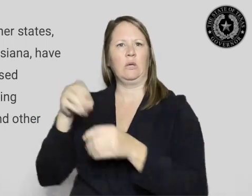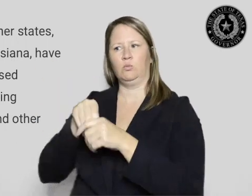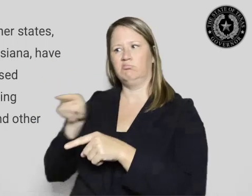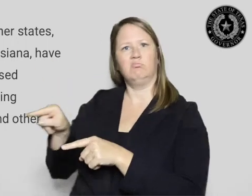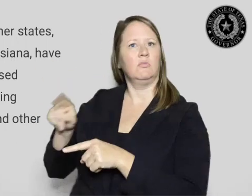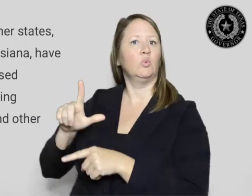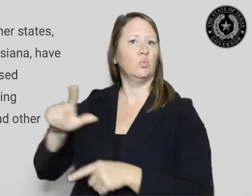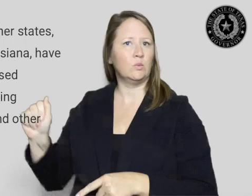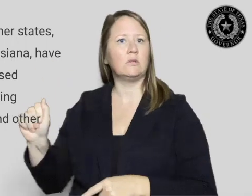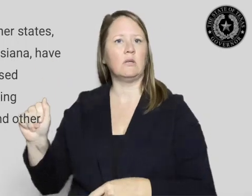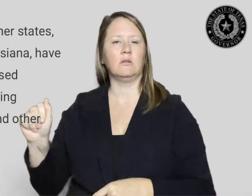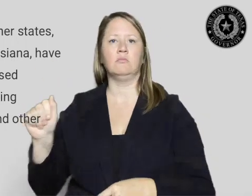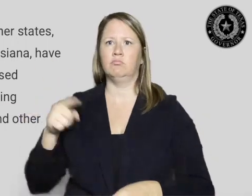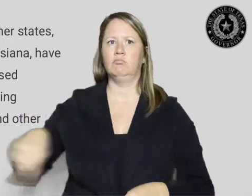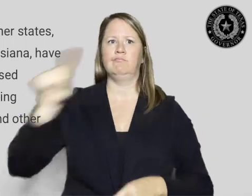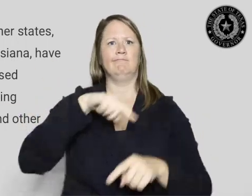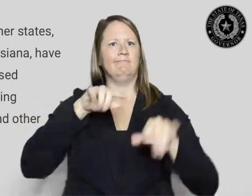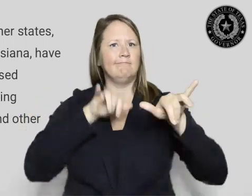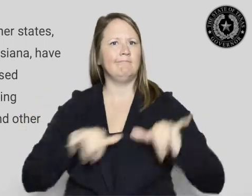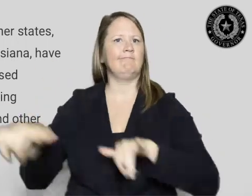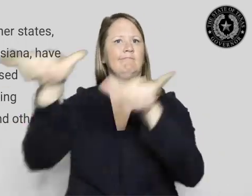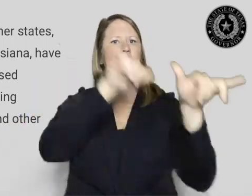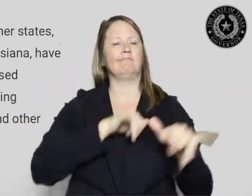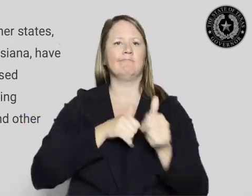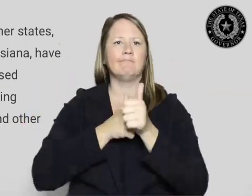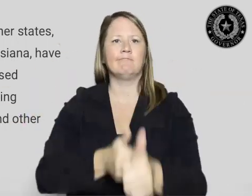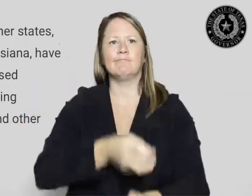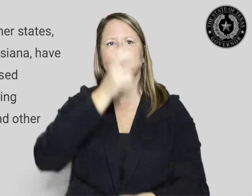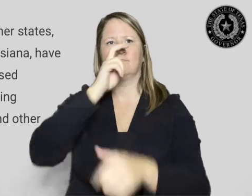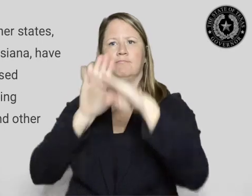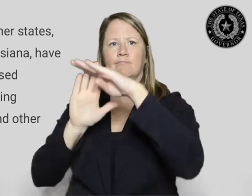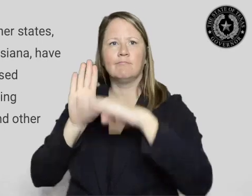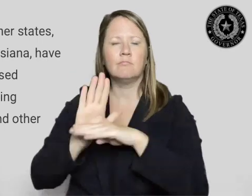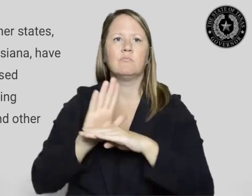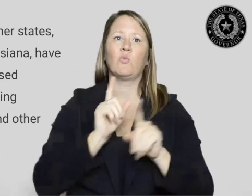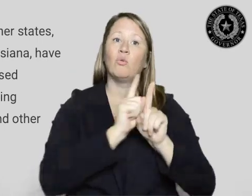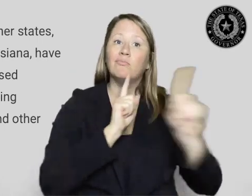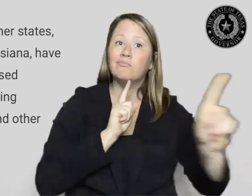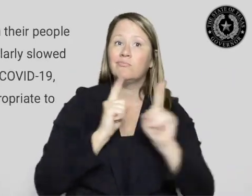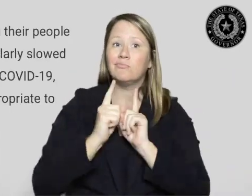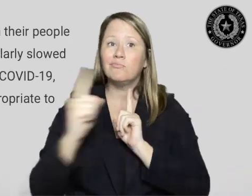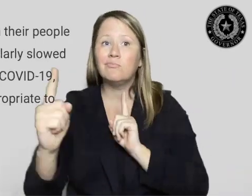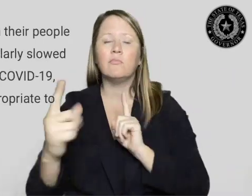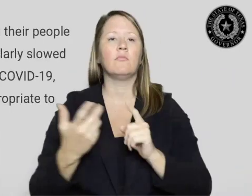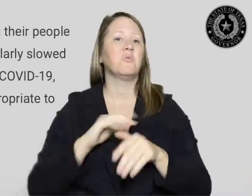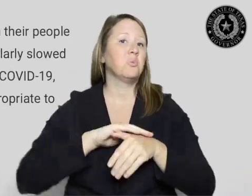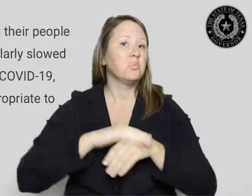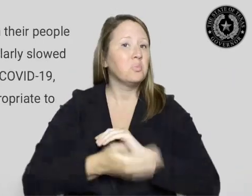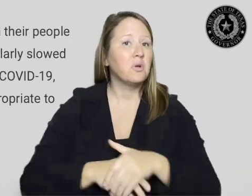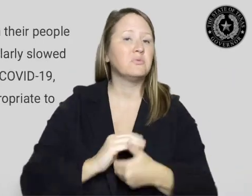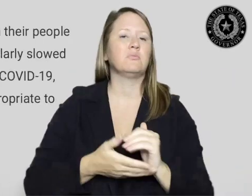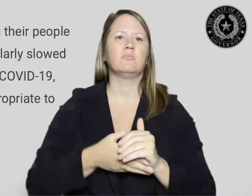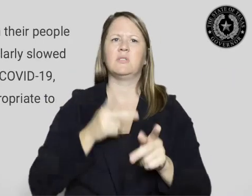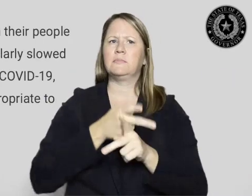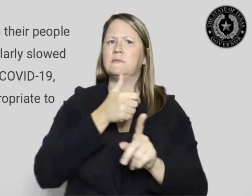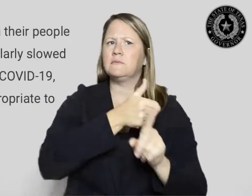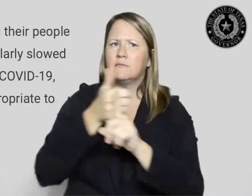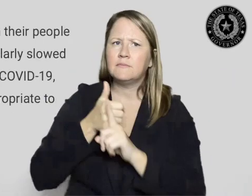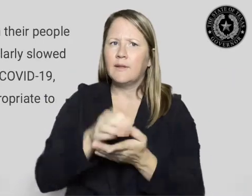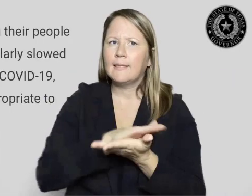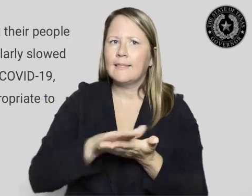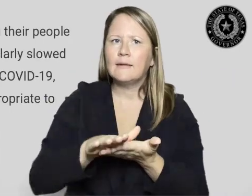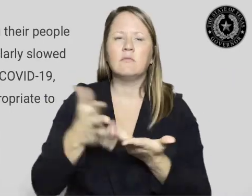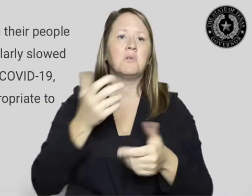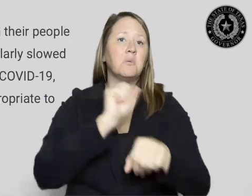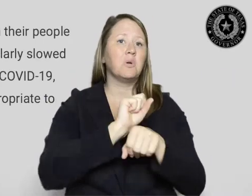including Louisiana, have likewise imposed social distancing restrictions and other obligations on their people